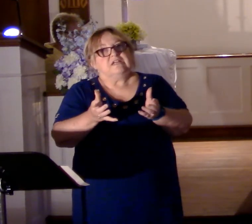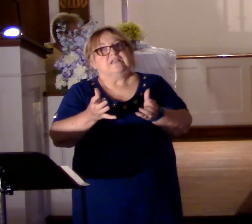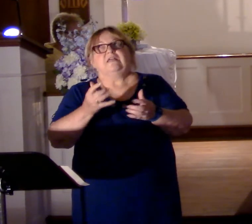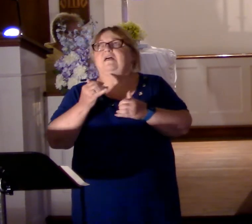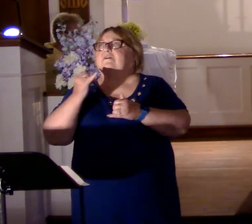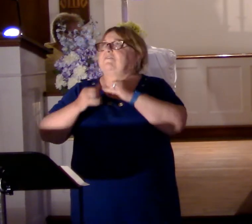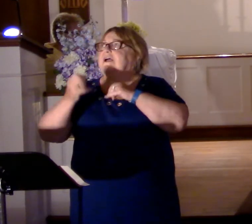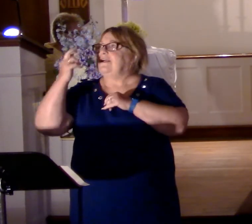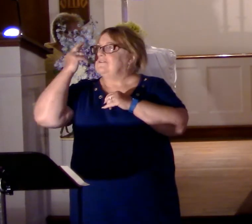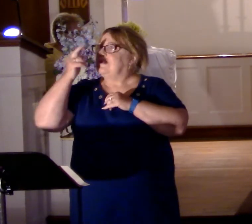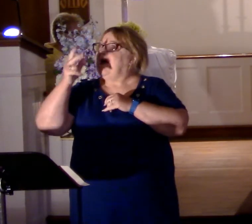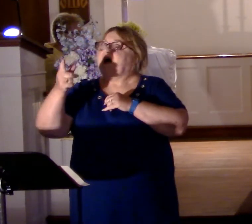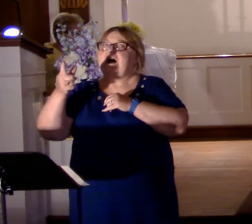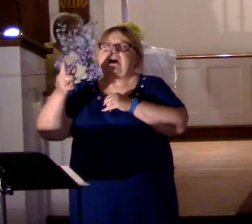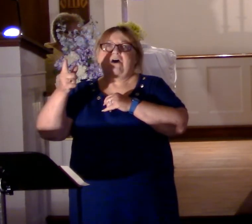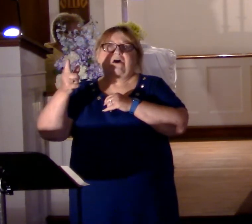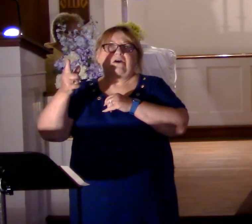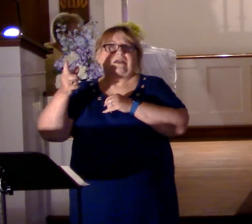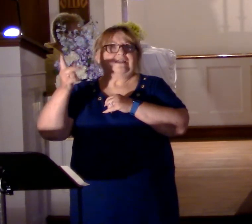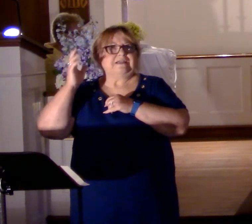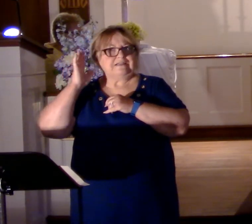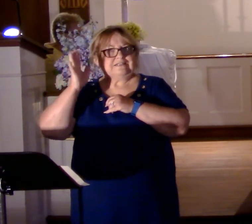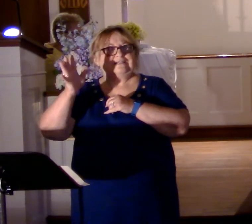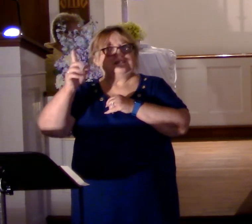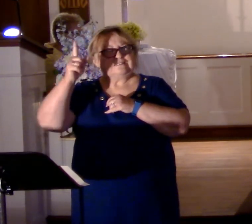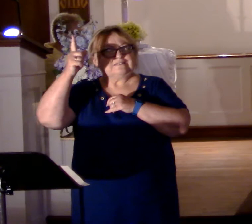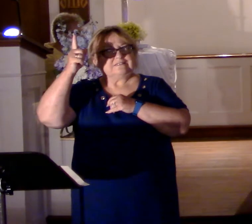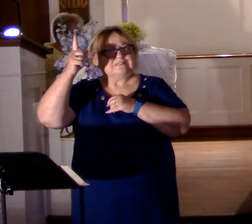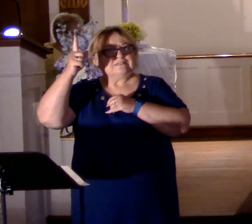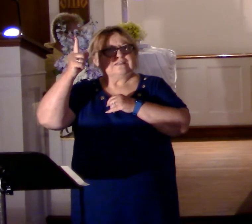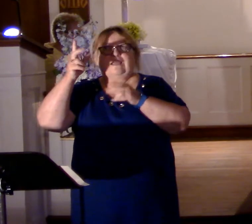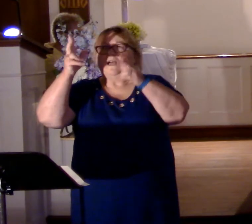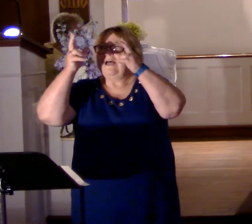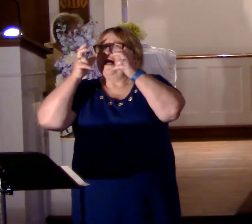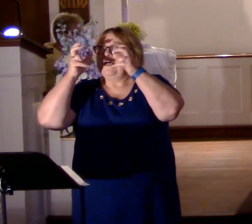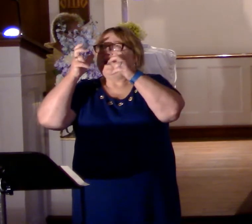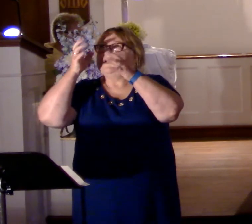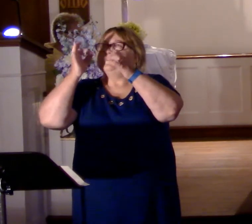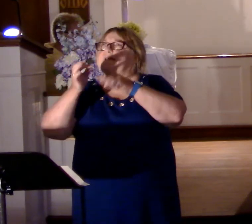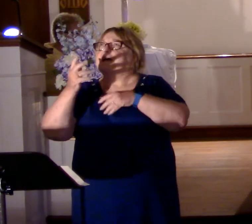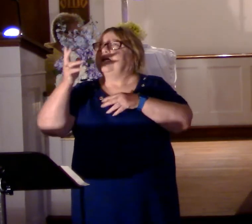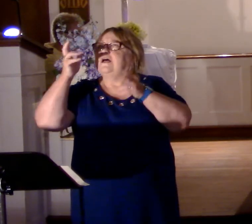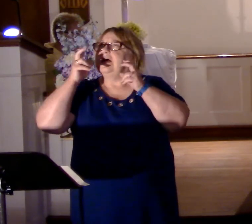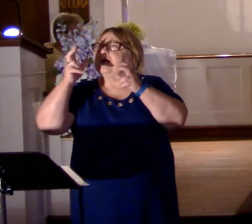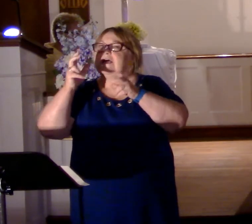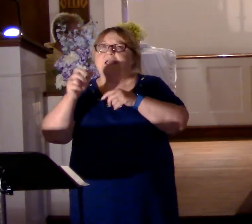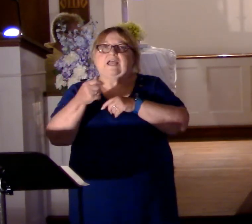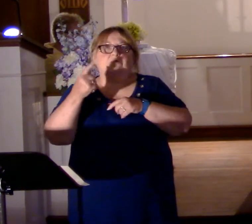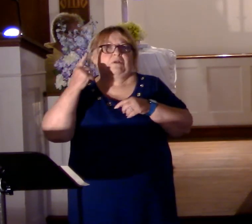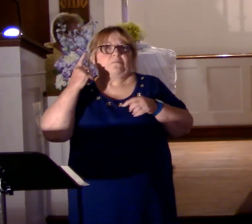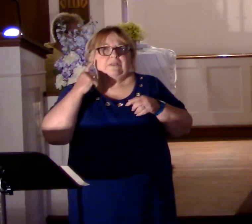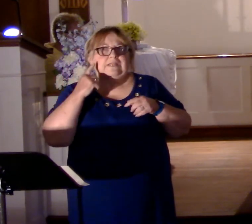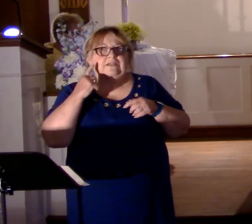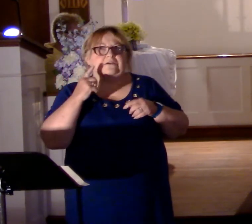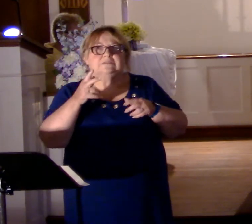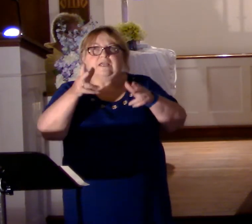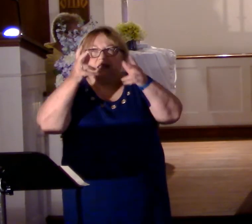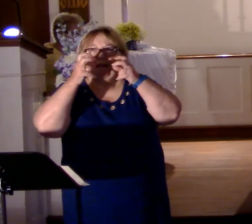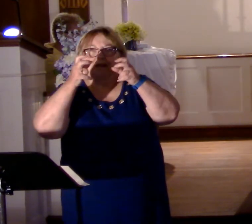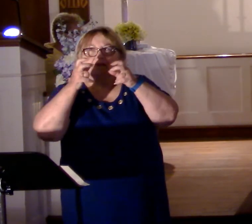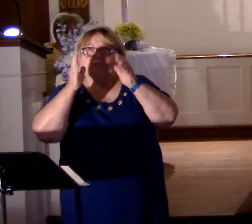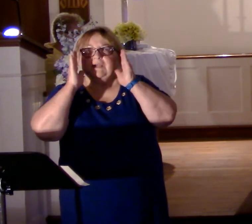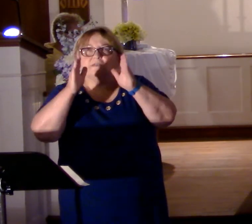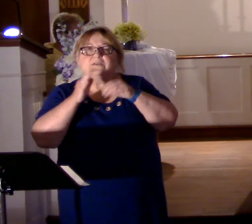realize that he is speaking and we decide to listen. Let anyone with ears